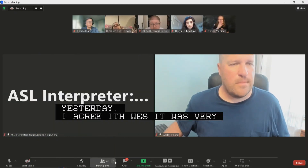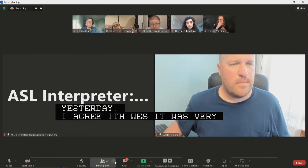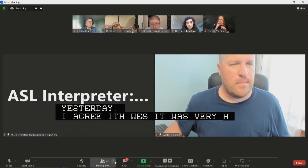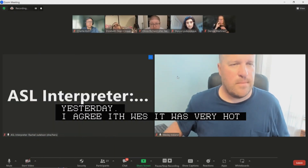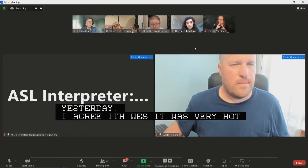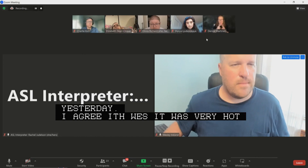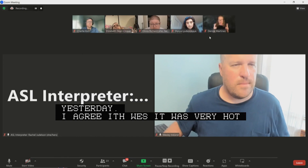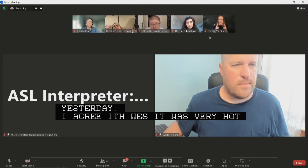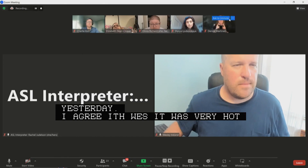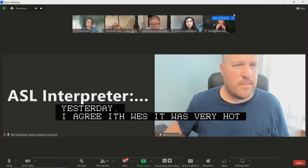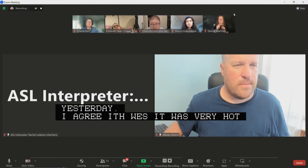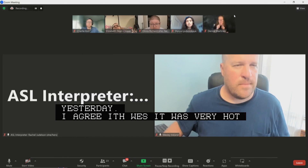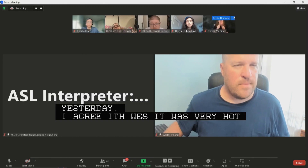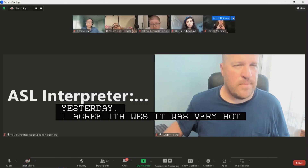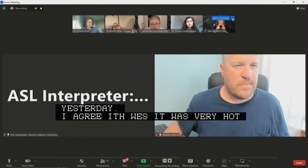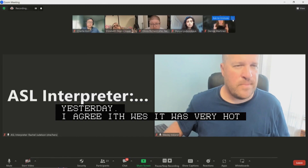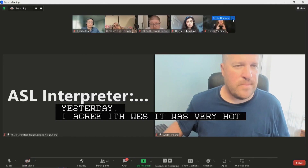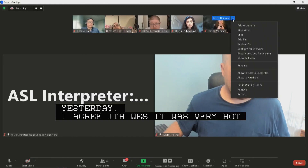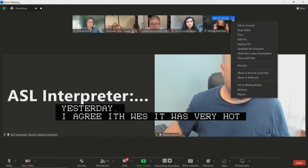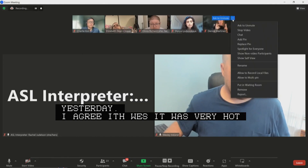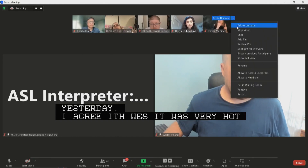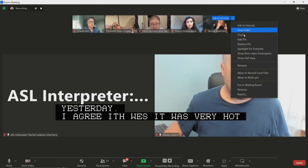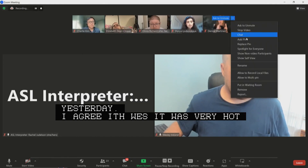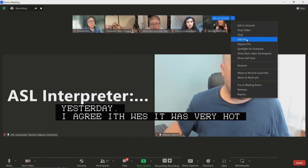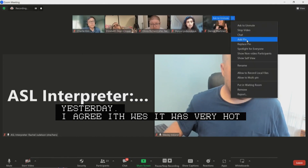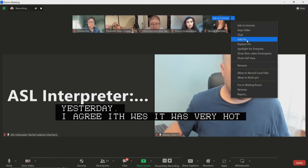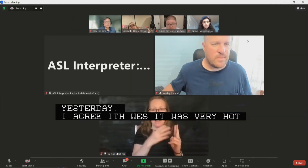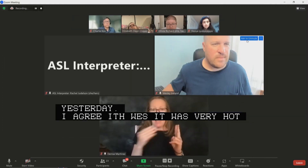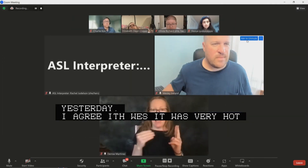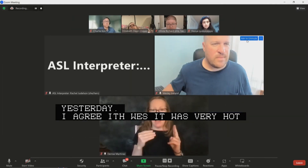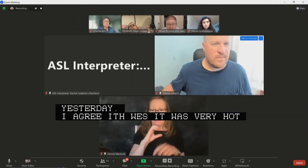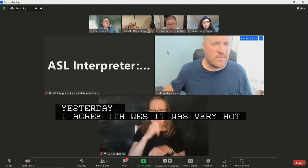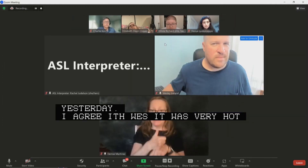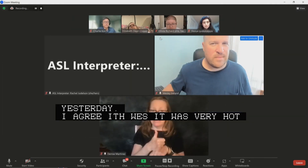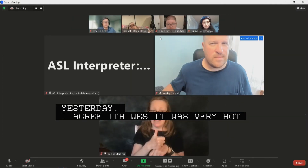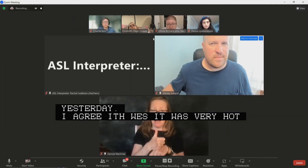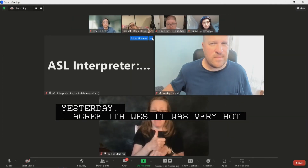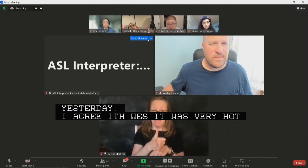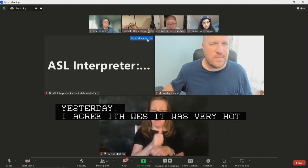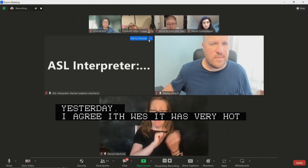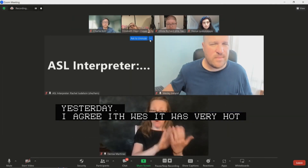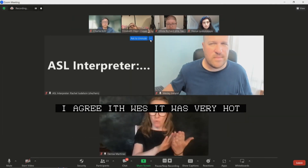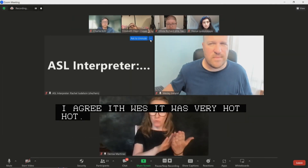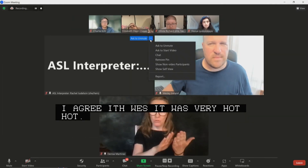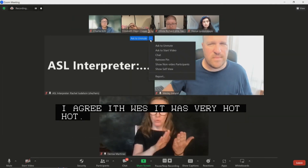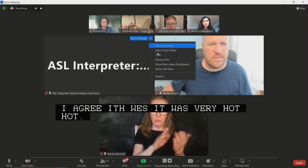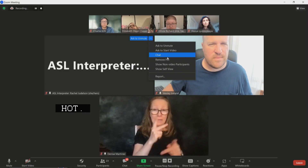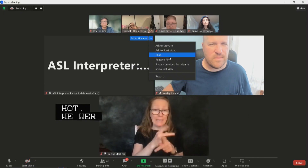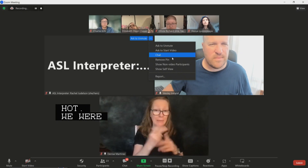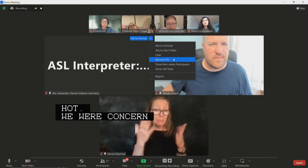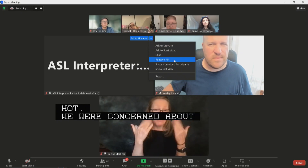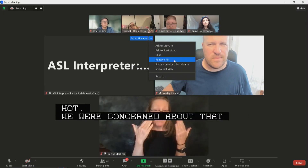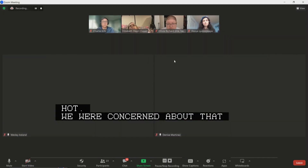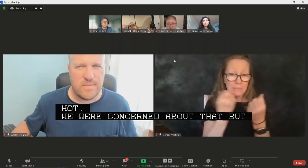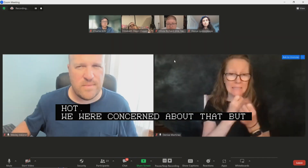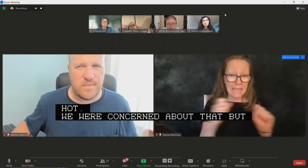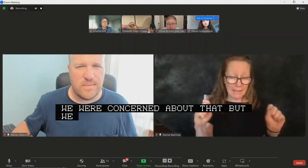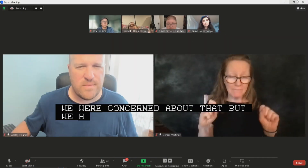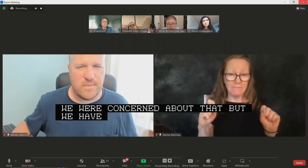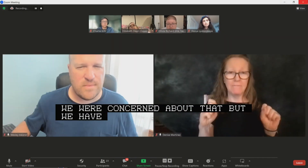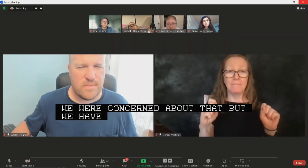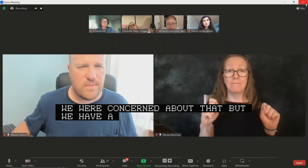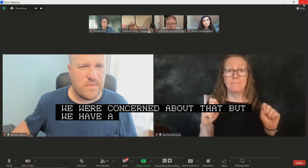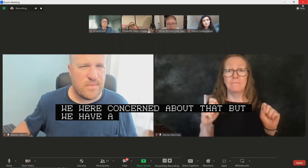take measures to ensure that people remain safe. We had a cooling bus from the MBTA, which I actually checked out